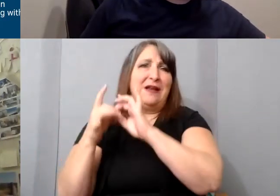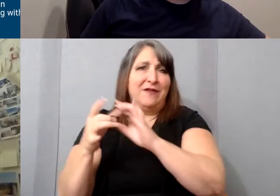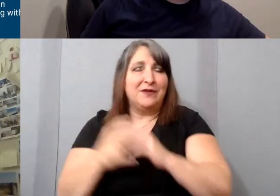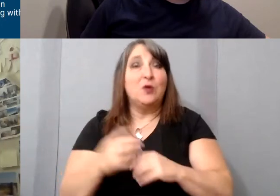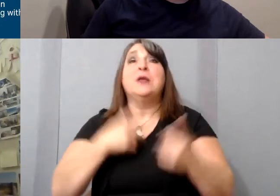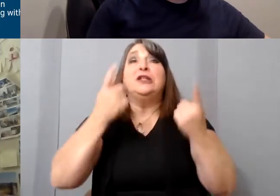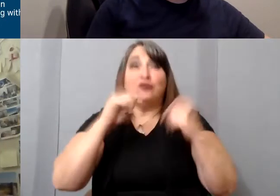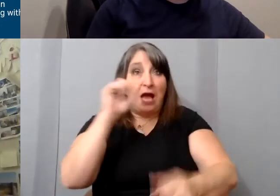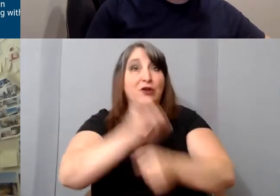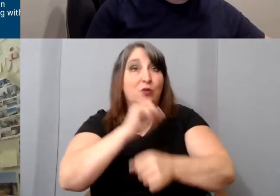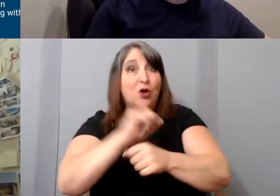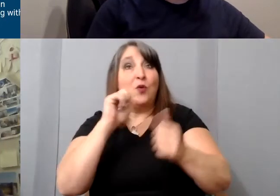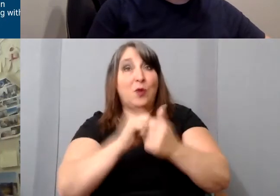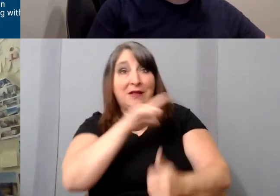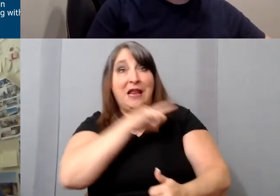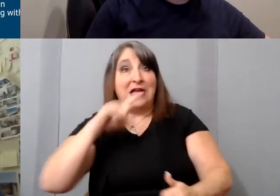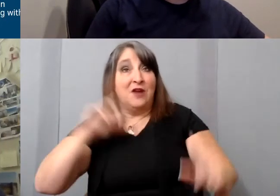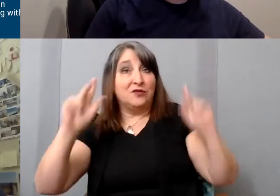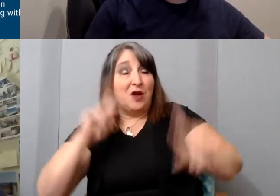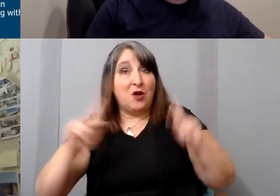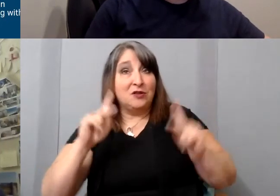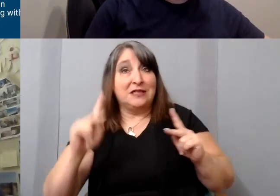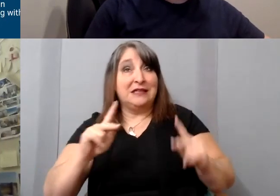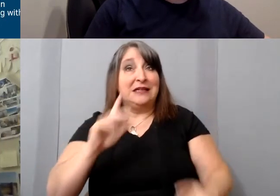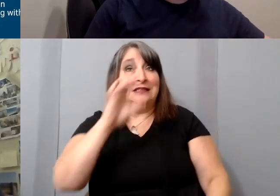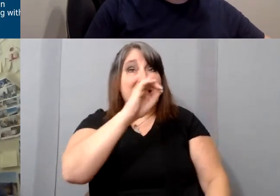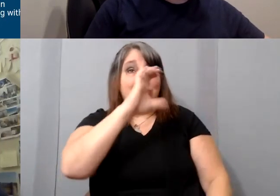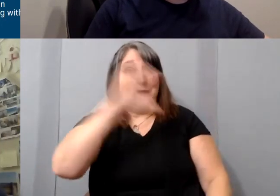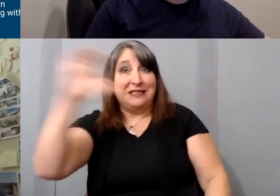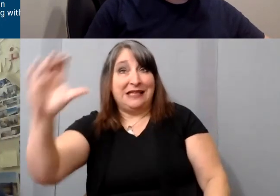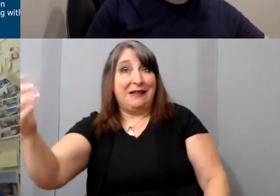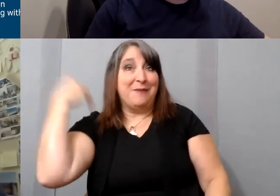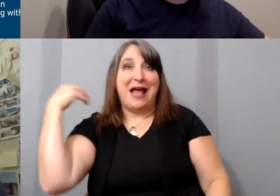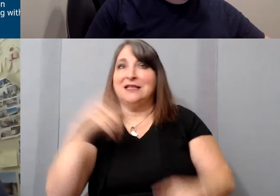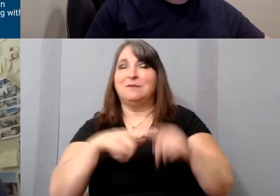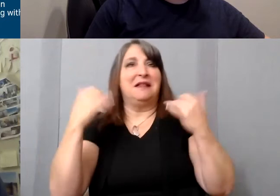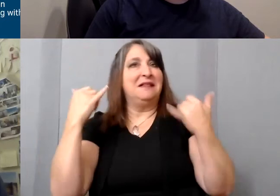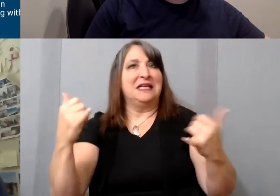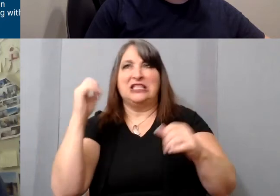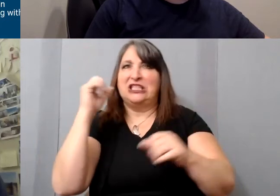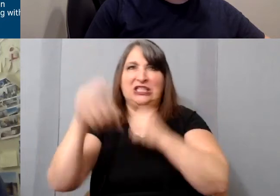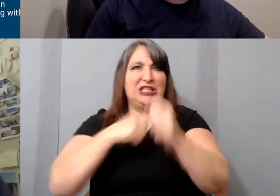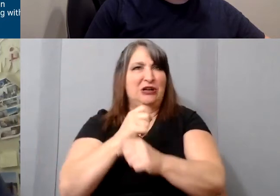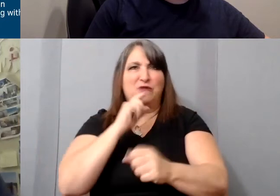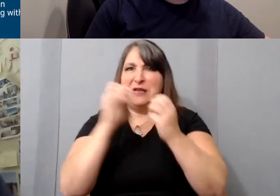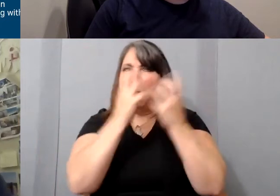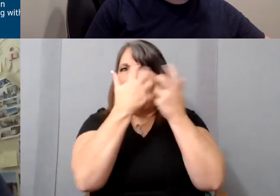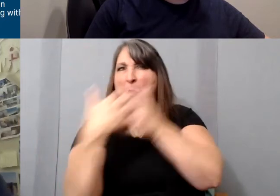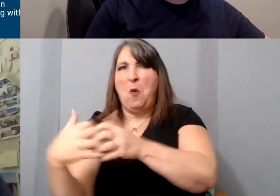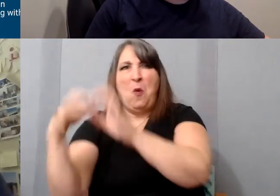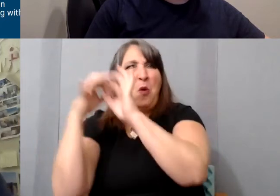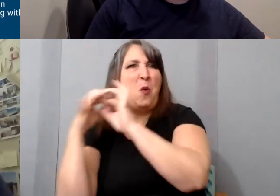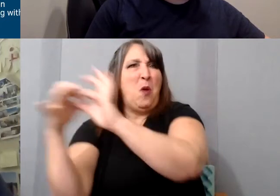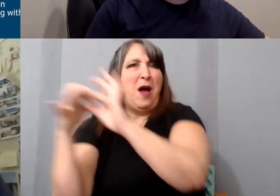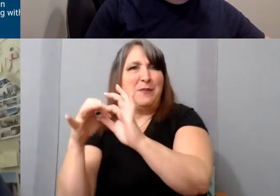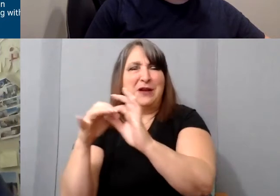with the legislative folks and the DCCC in the past, but this year we really got it down, and it was an incredibly cooperative